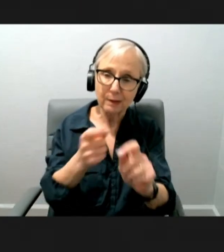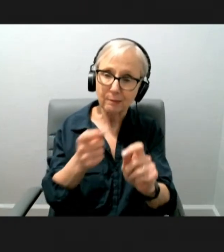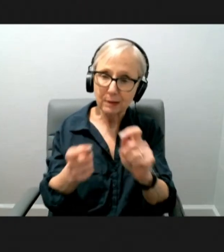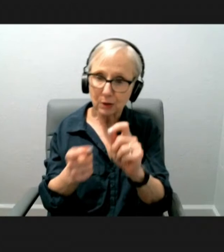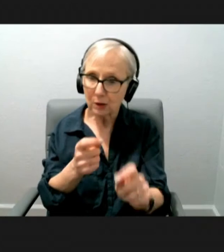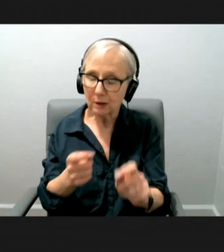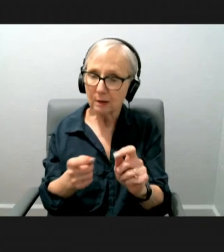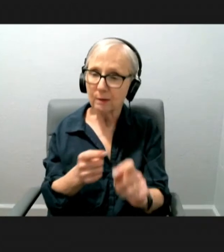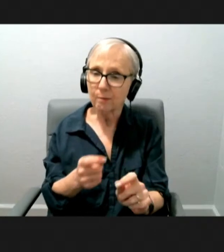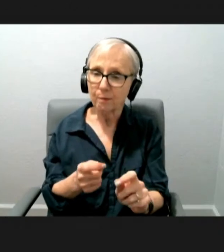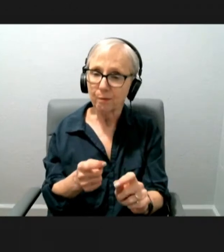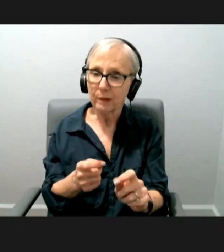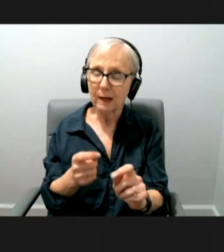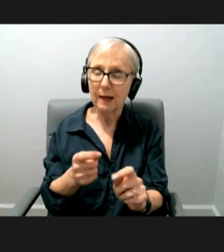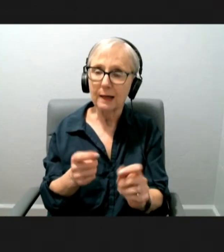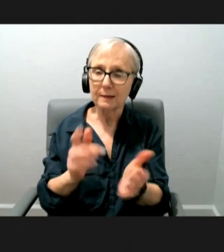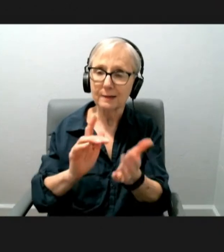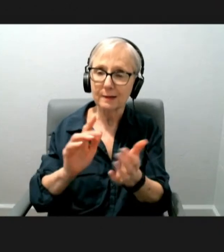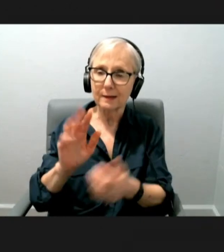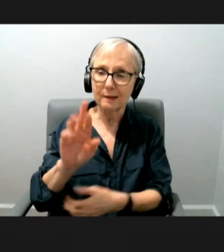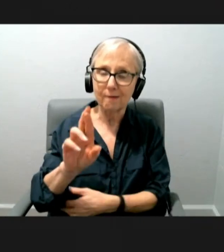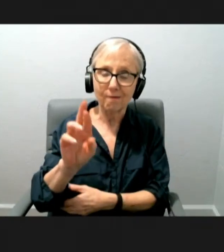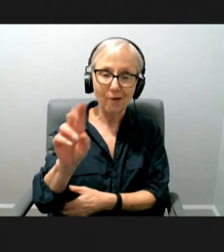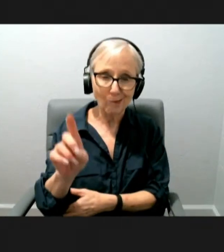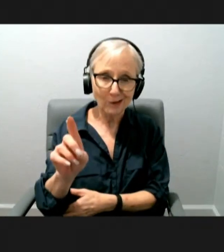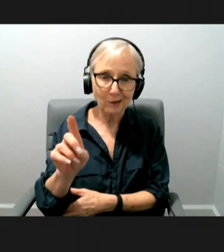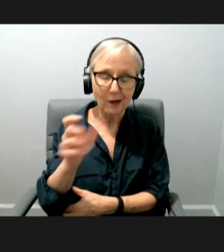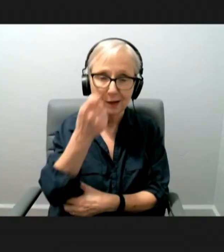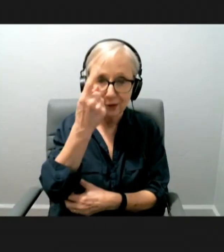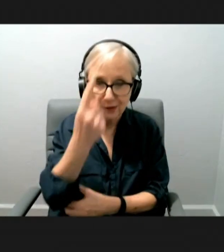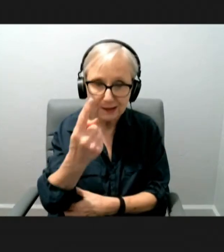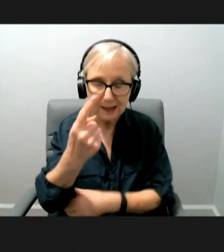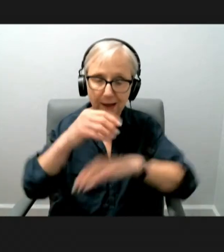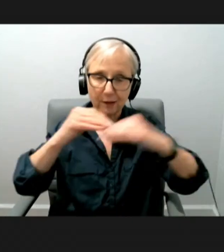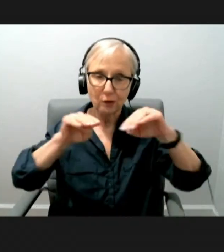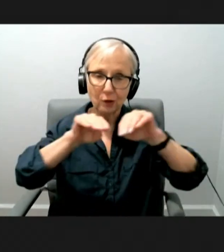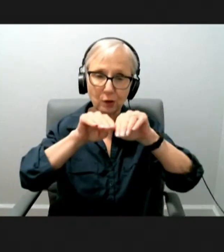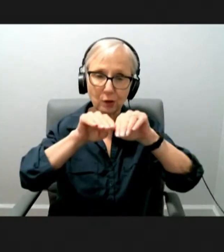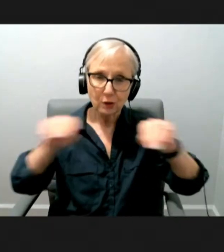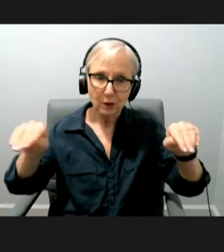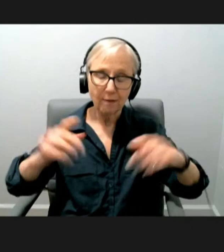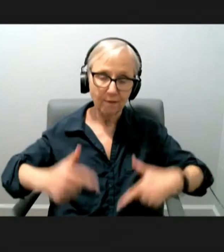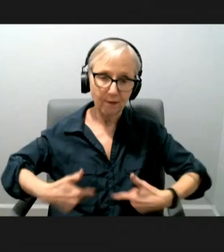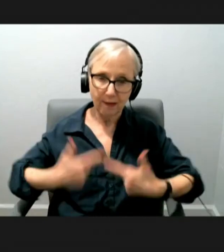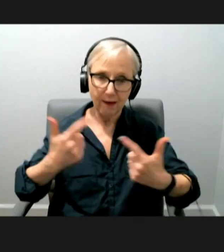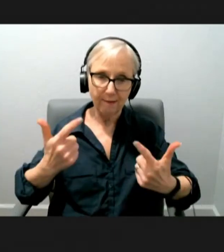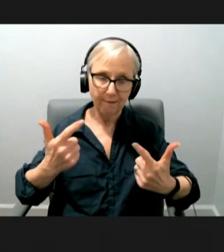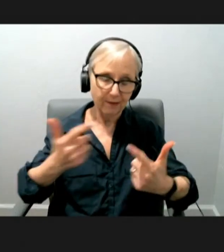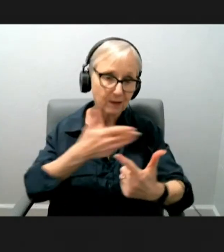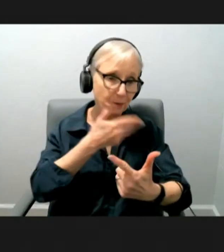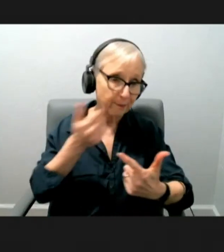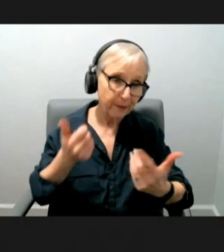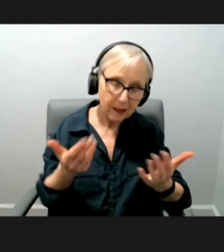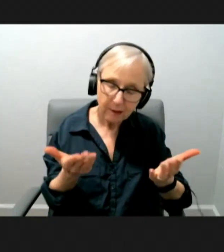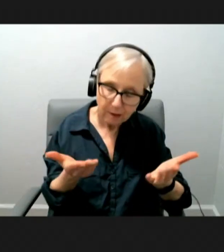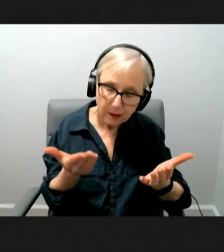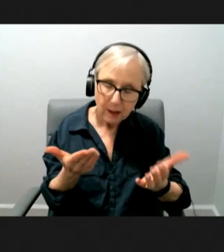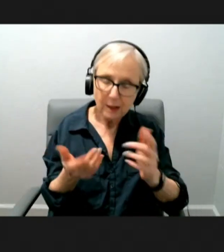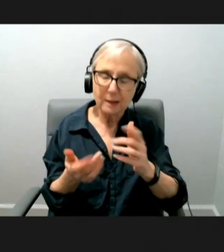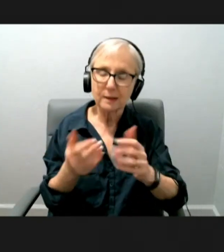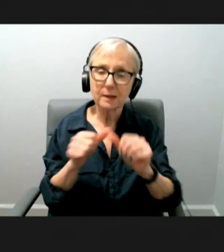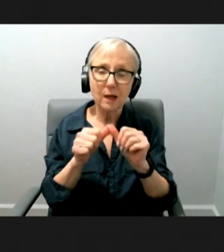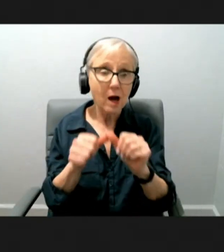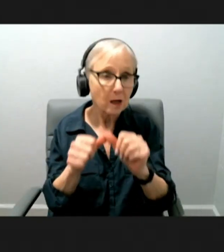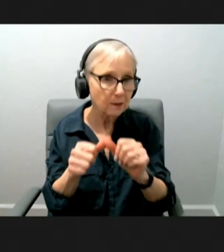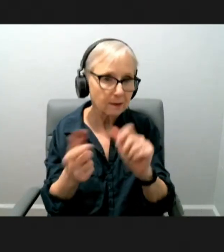as the pharmaceutical companies understand the shelf lives are better over time. And so it's a constant